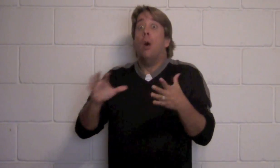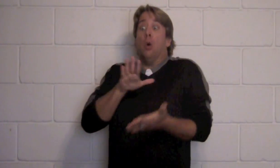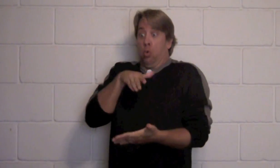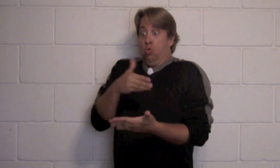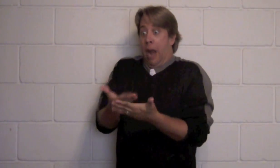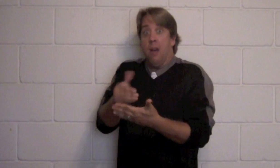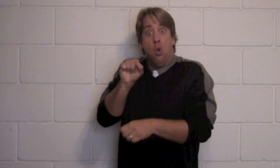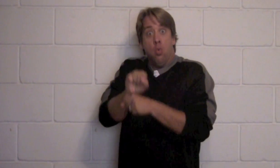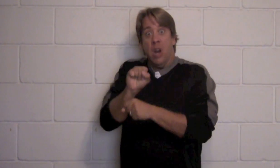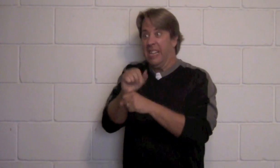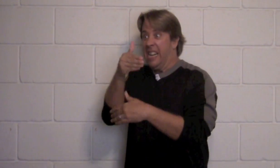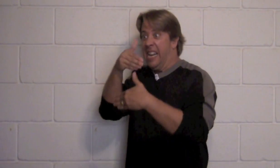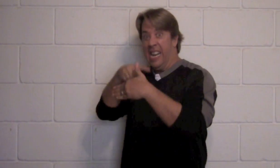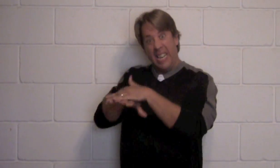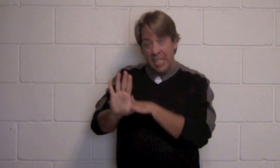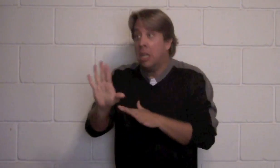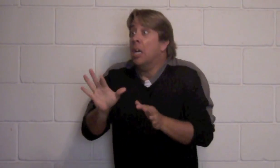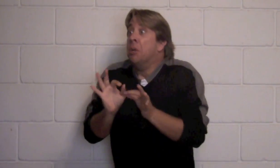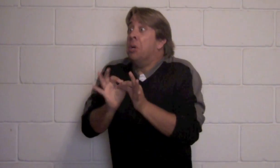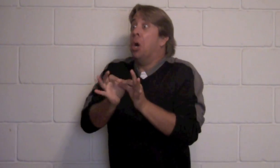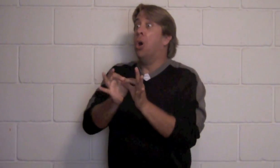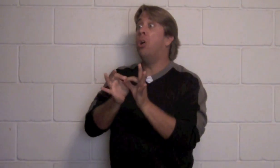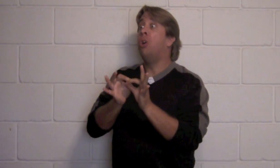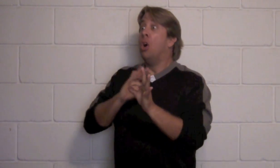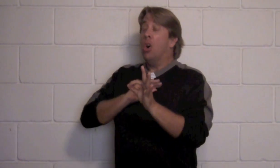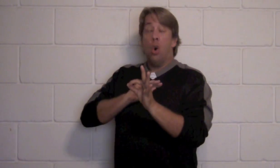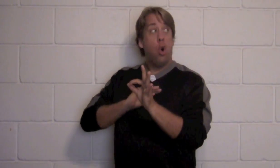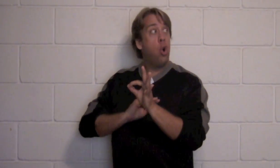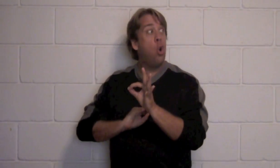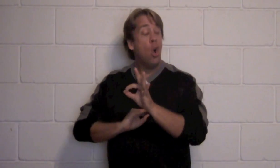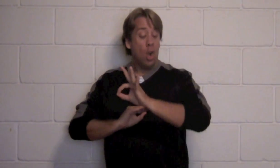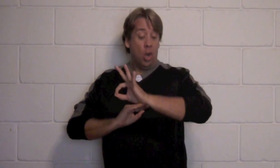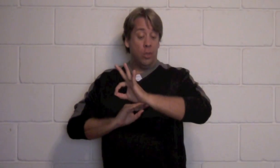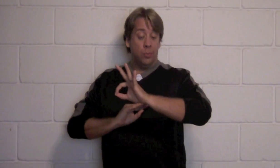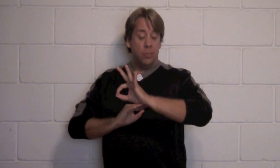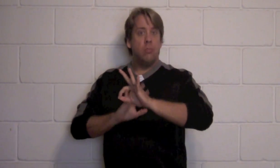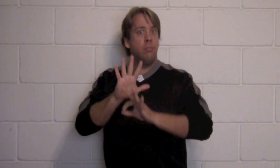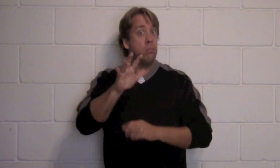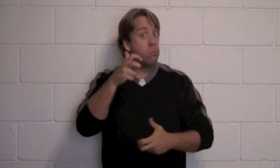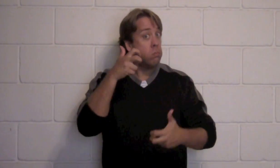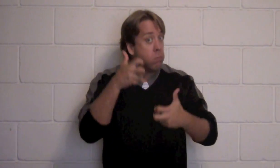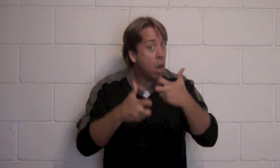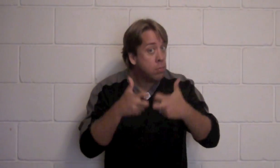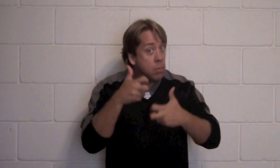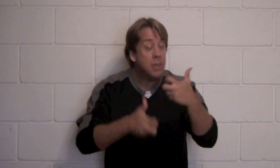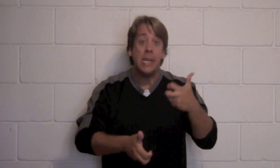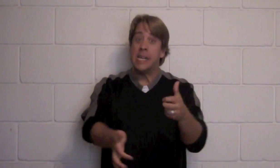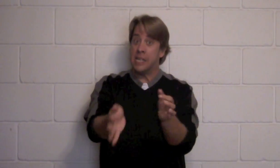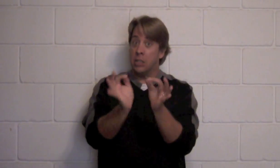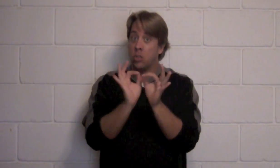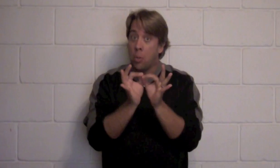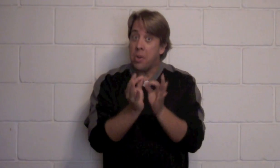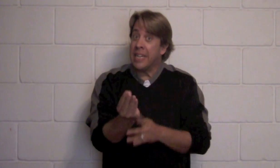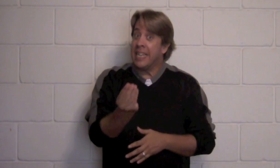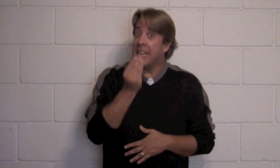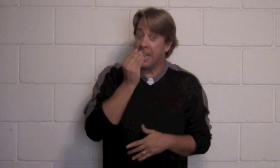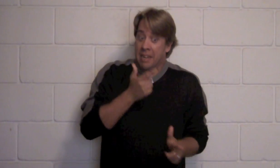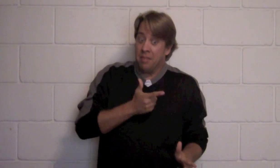diet. Then they get to the location, they go in, and they start working. Again, barely making it. But the problem